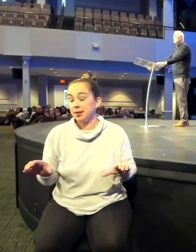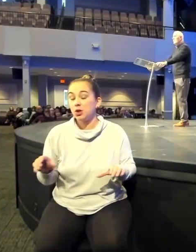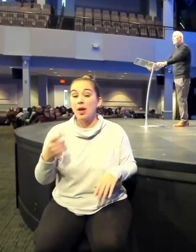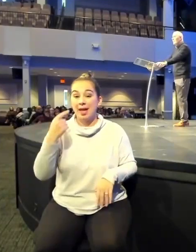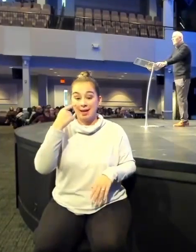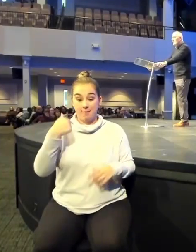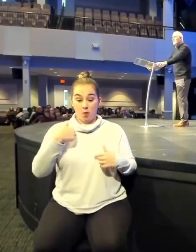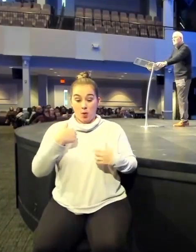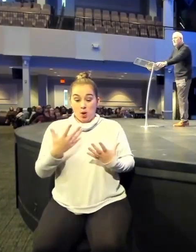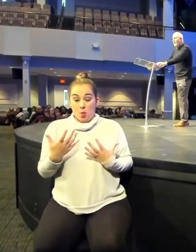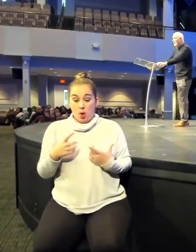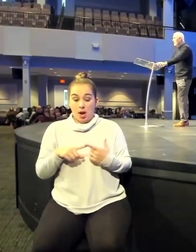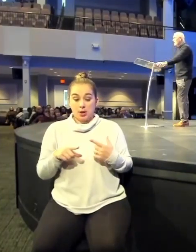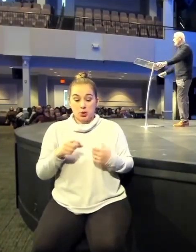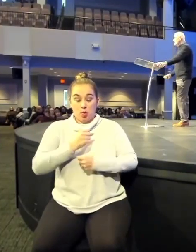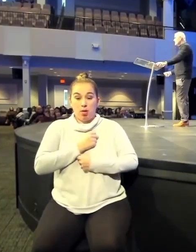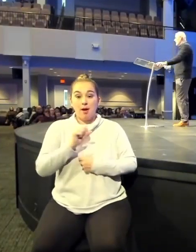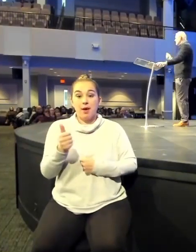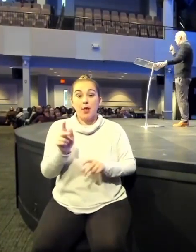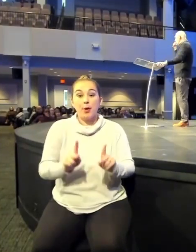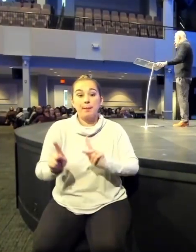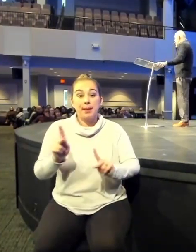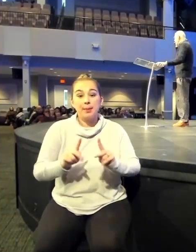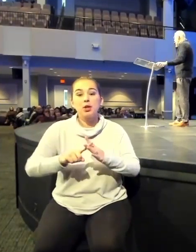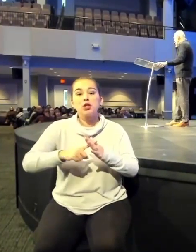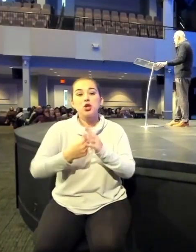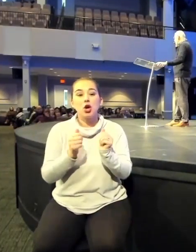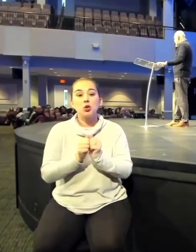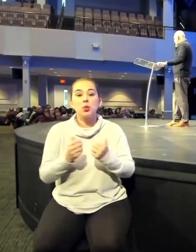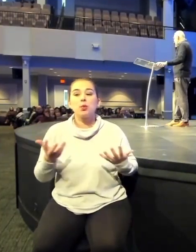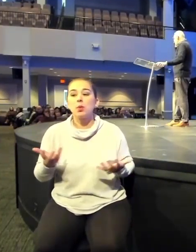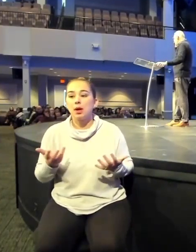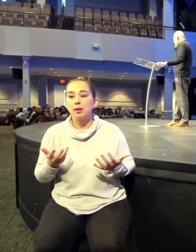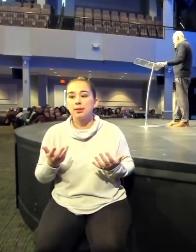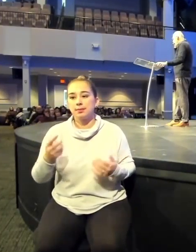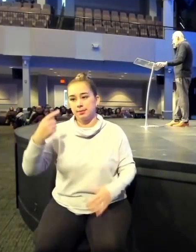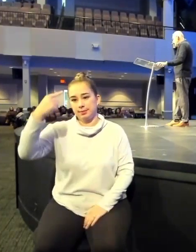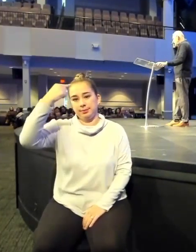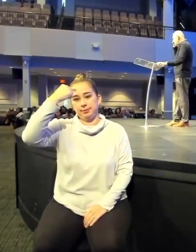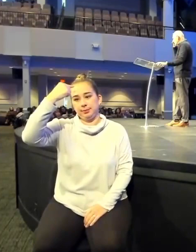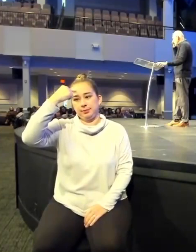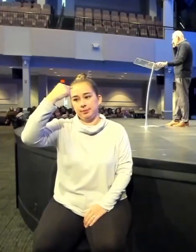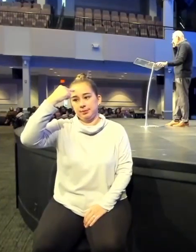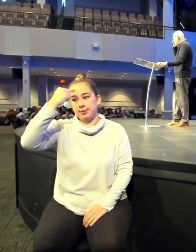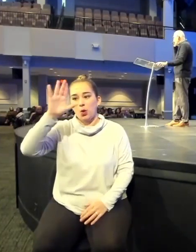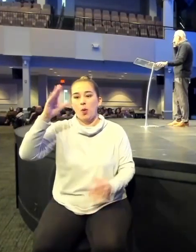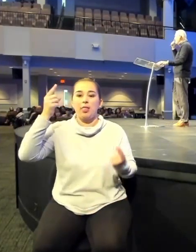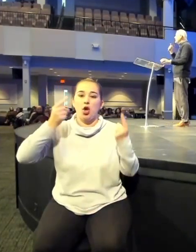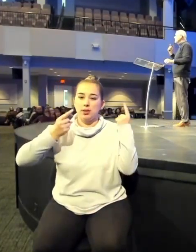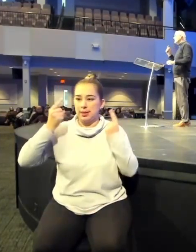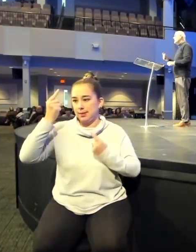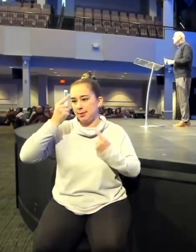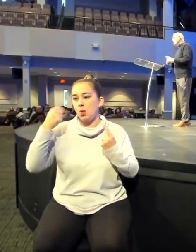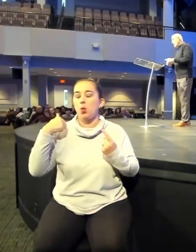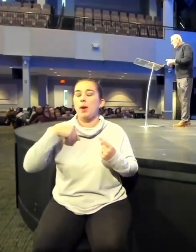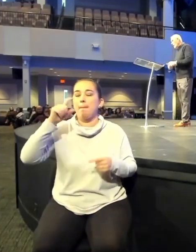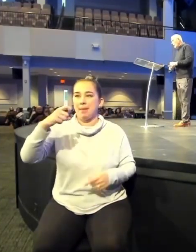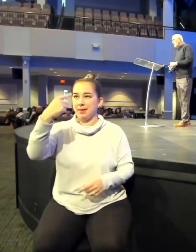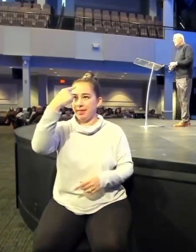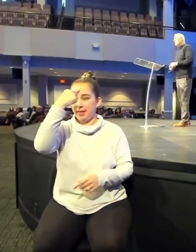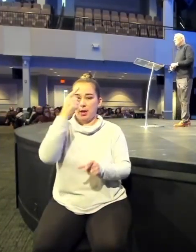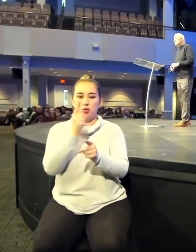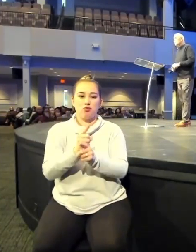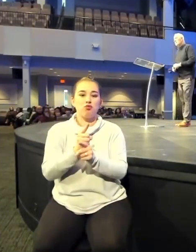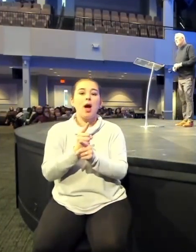to love other people, where does it start? It starts where? In your mind, in your thinking. You and I must think the right